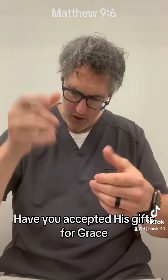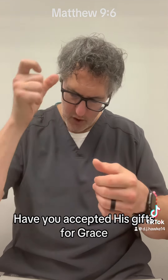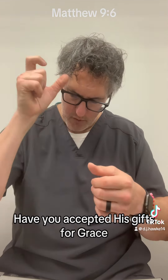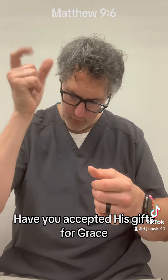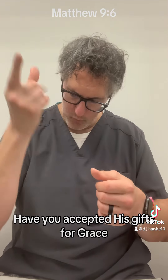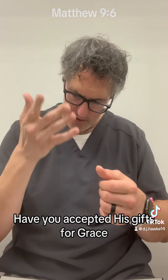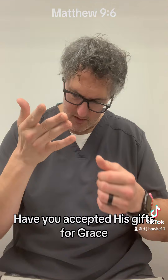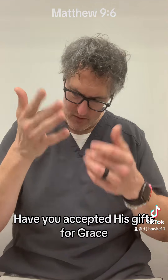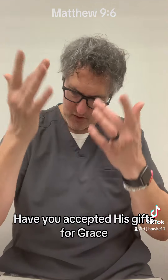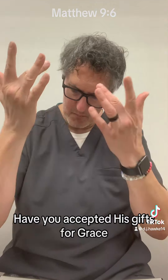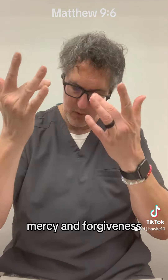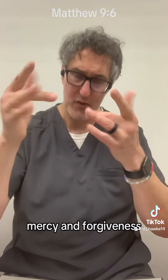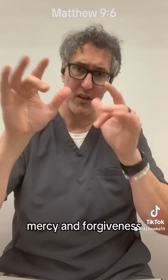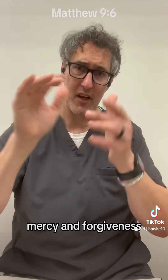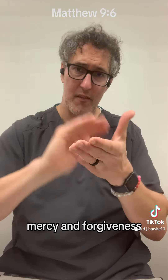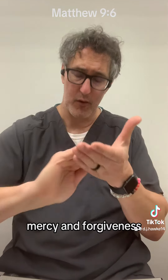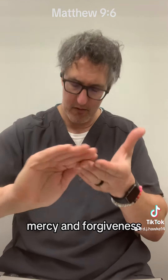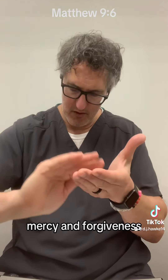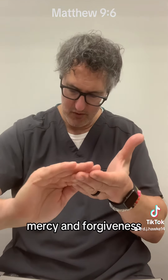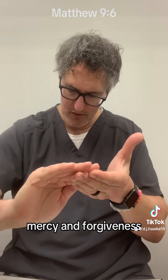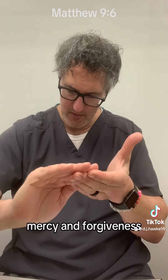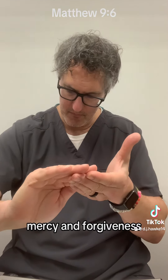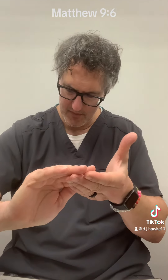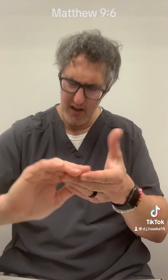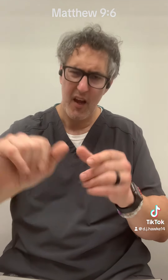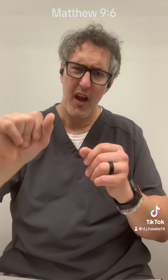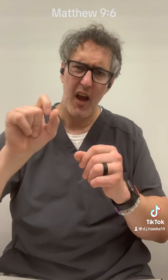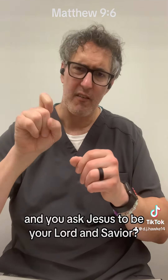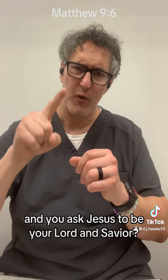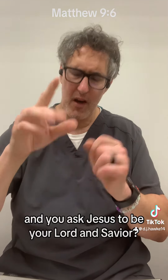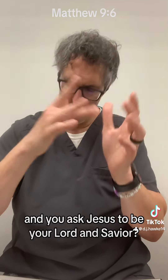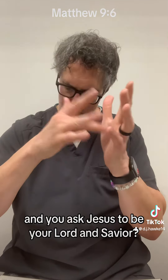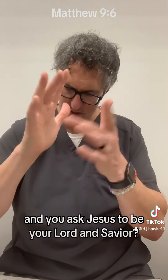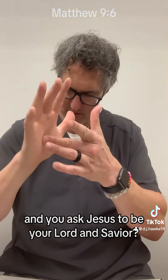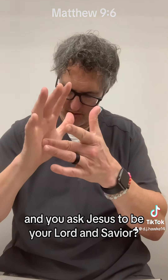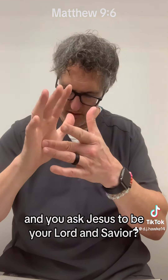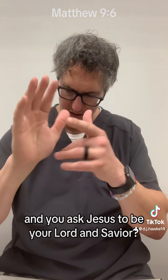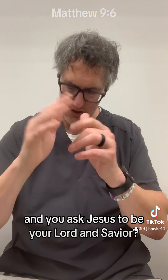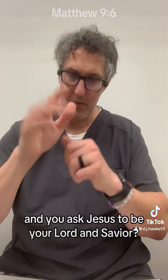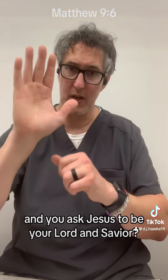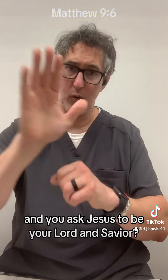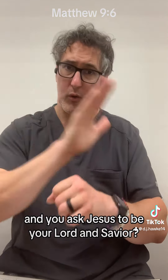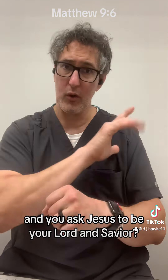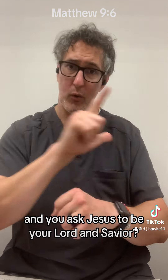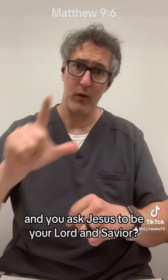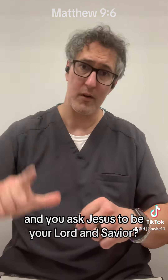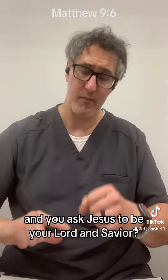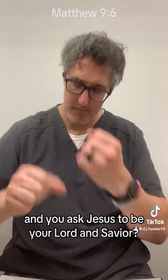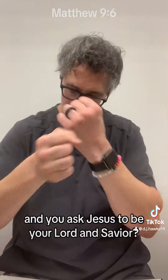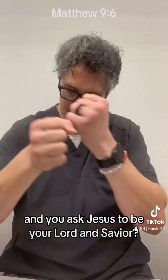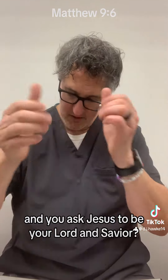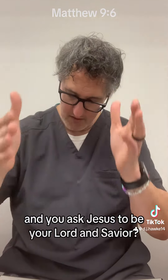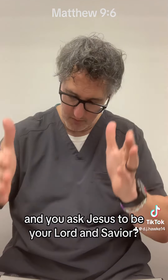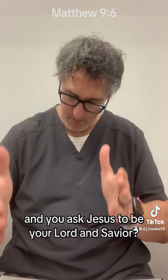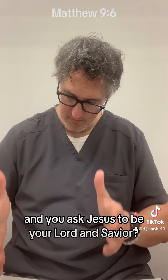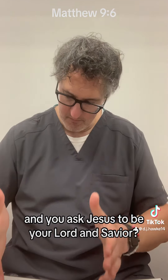of grace, mercy, and forgiveness? Have you asked Jesus to be your Lord and Savior?